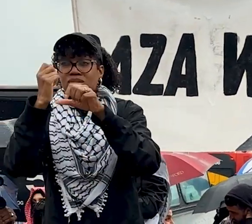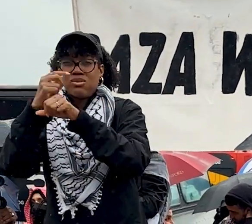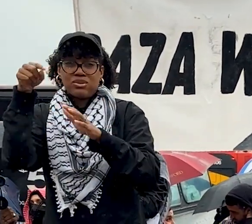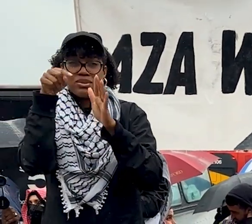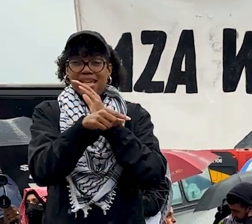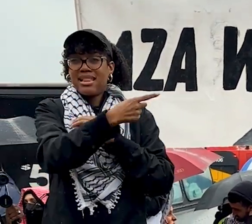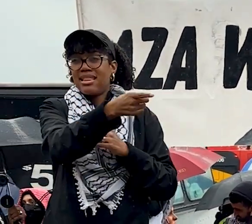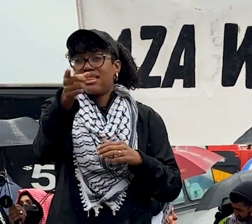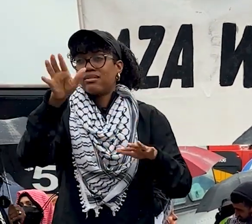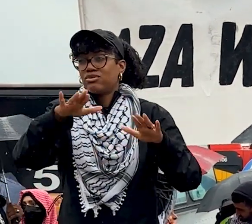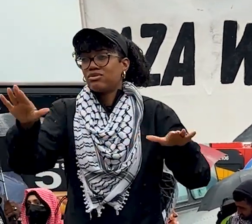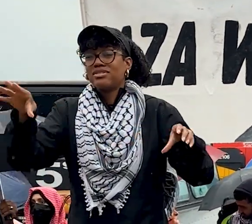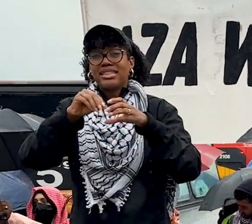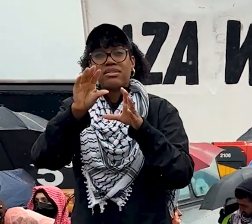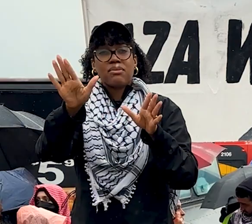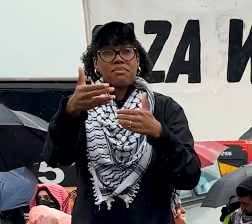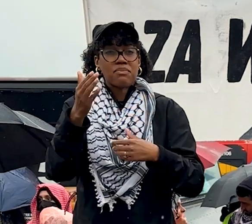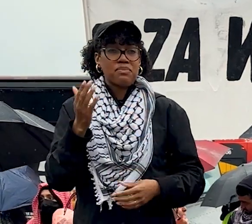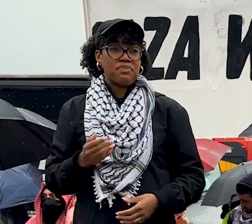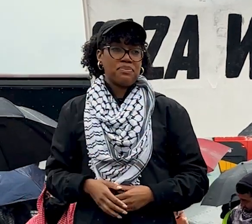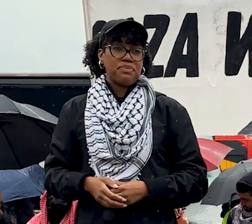own bedrooms.